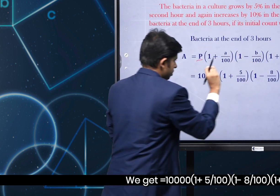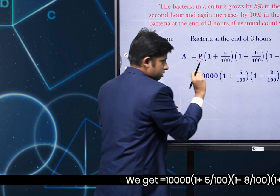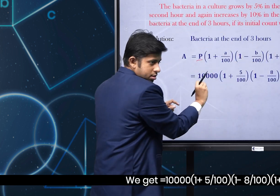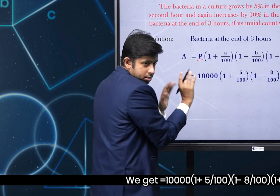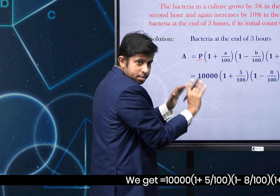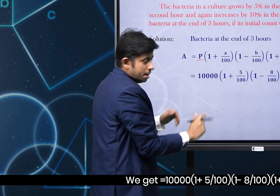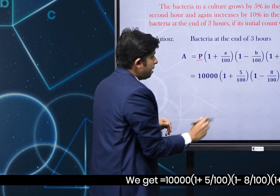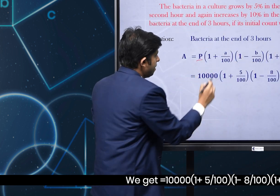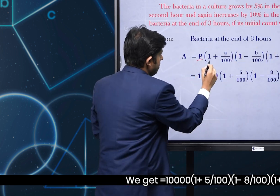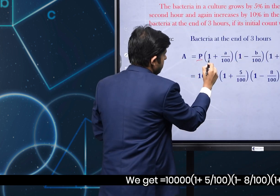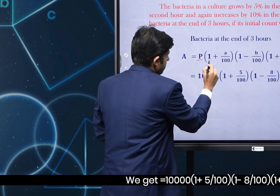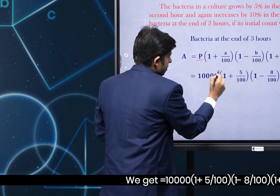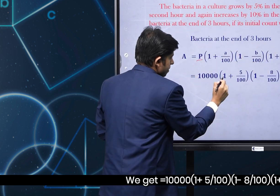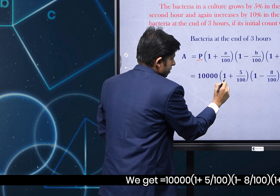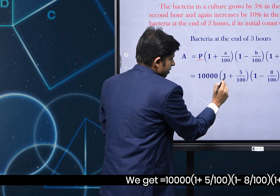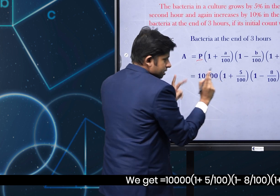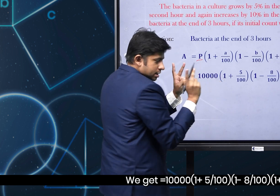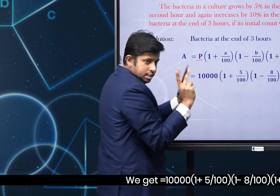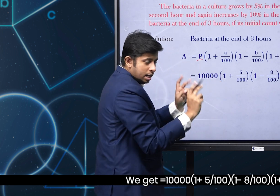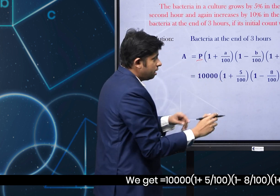100 into 1 plus 10 by 100.